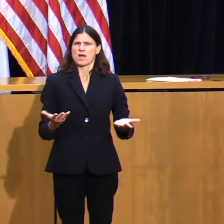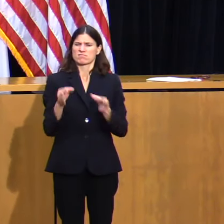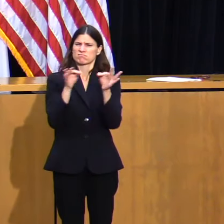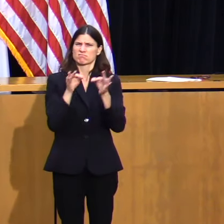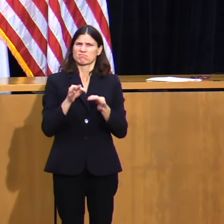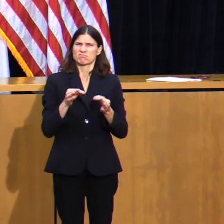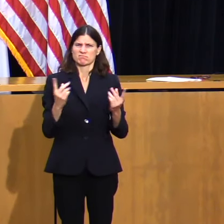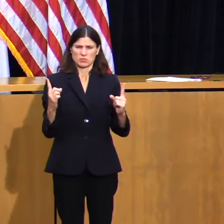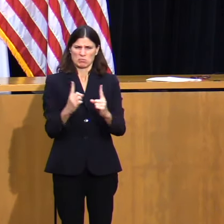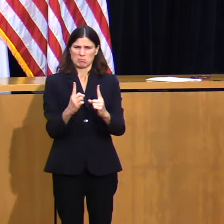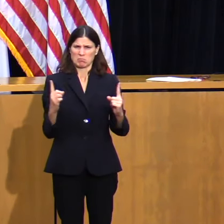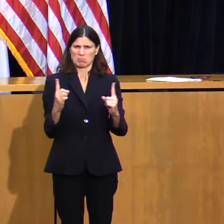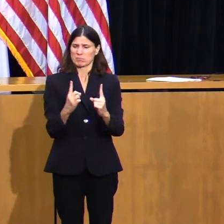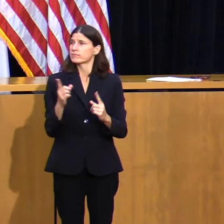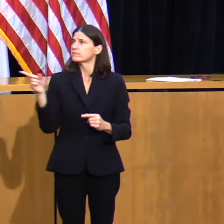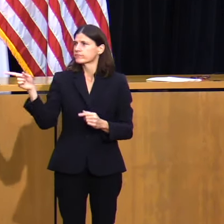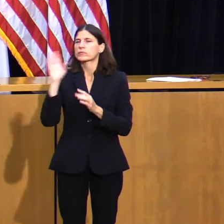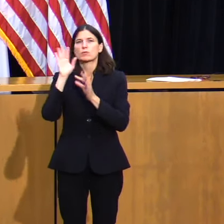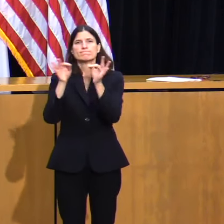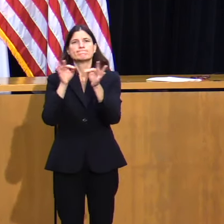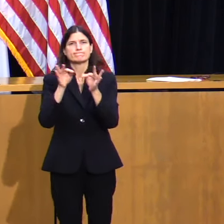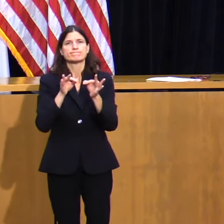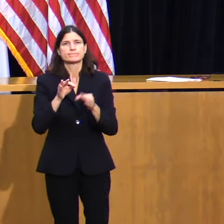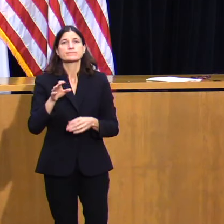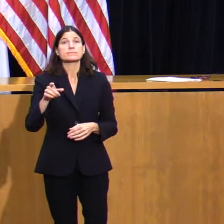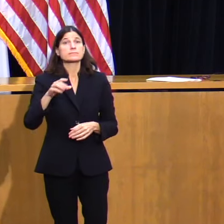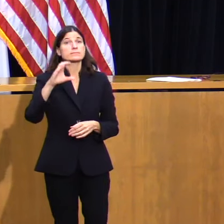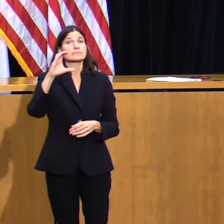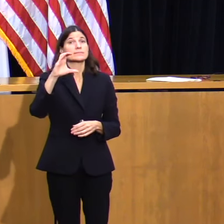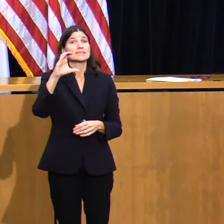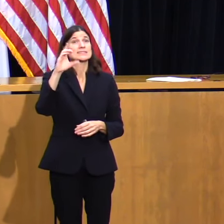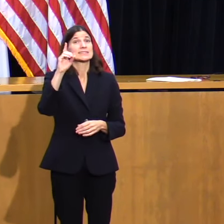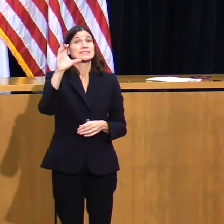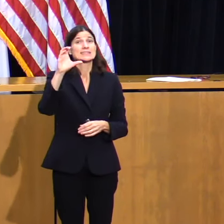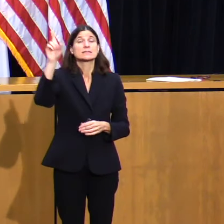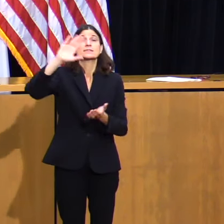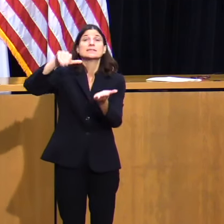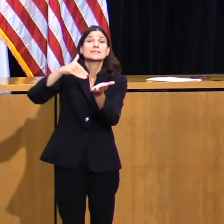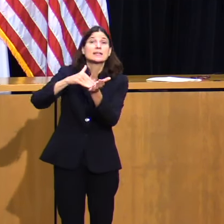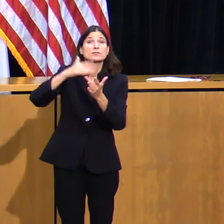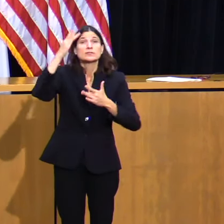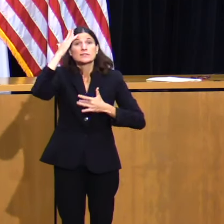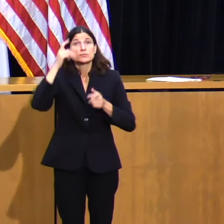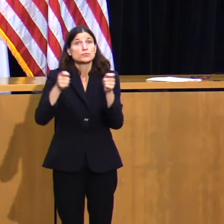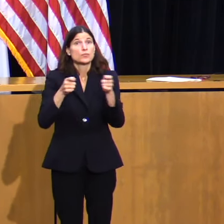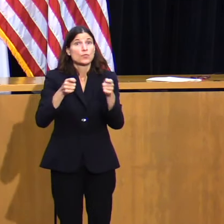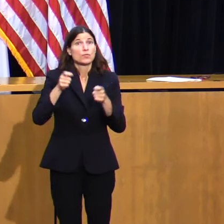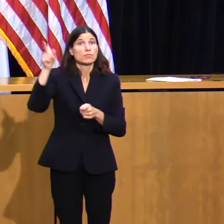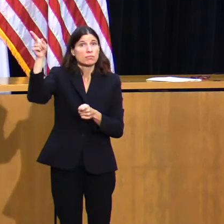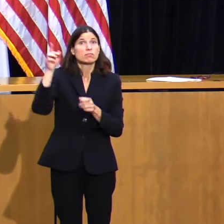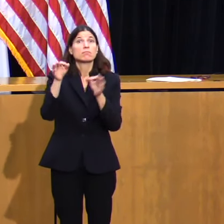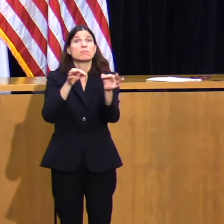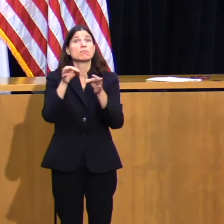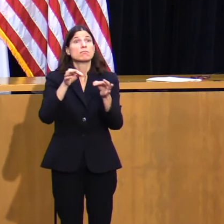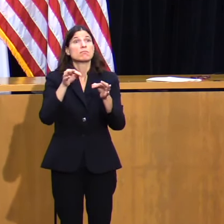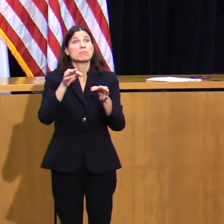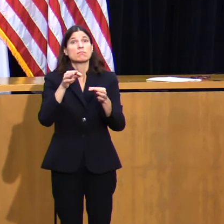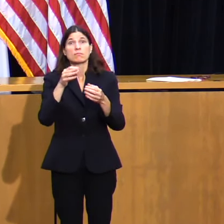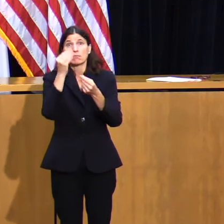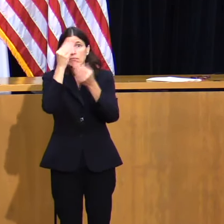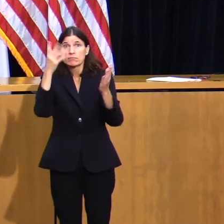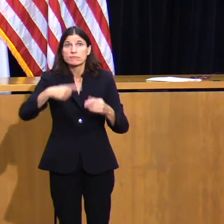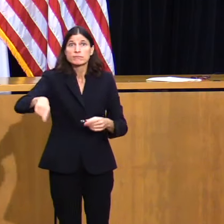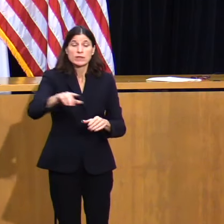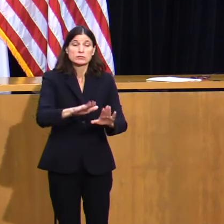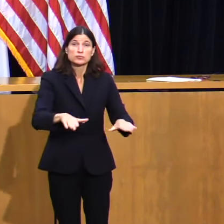So as you know, the CDC does not recommend testing for students and staff. So we see this as